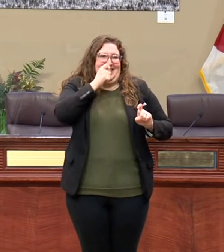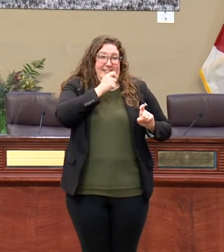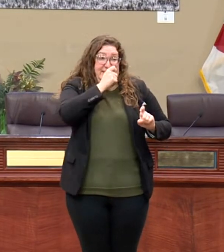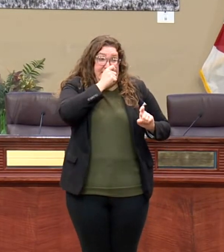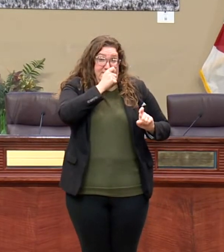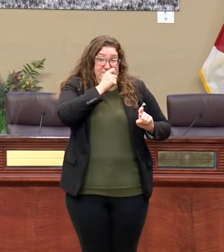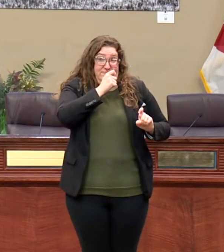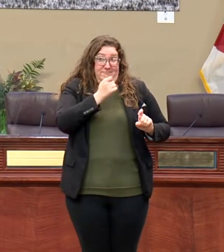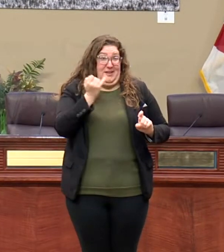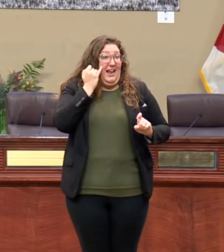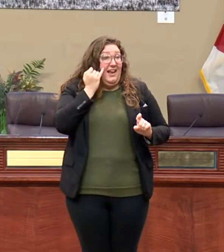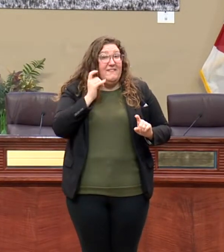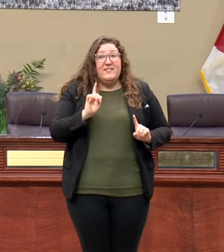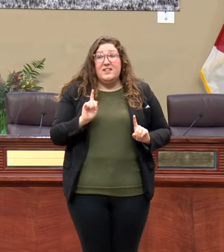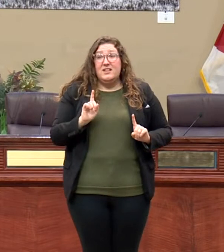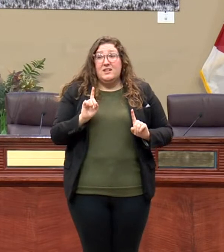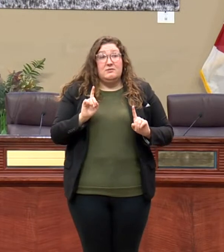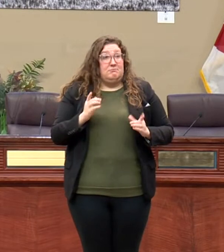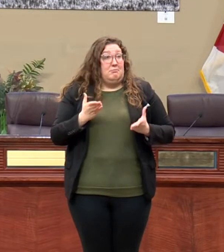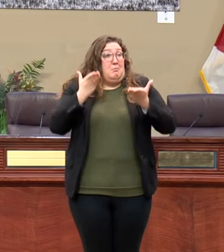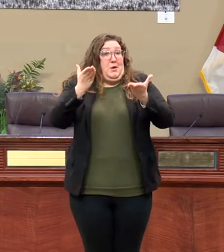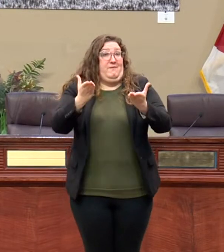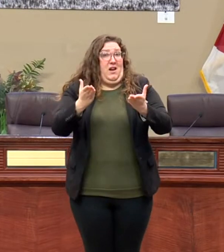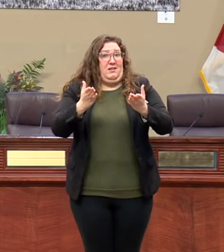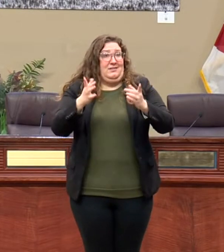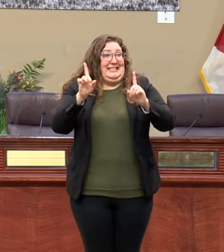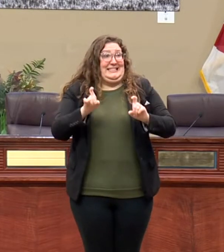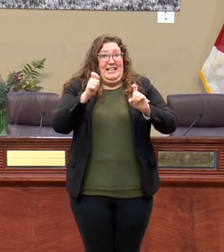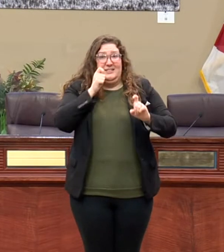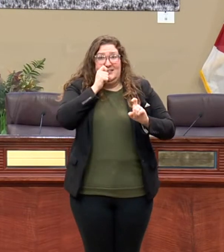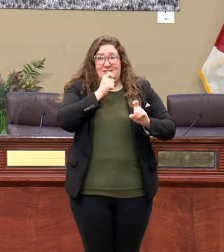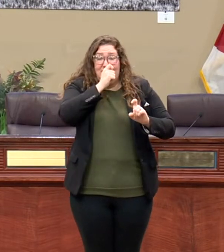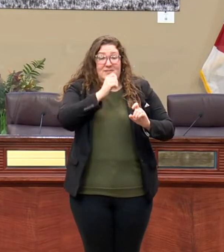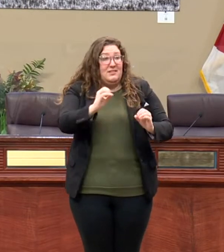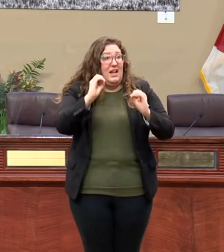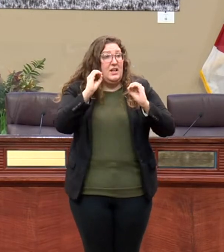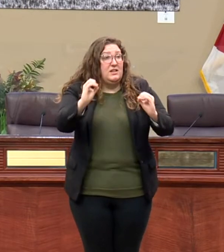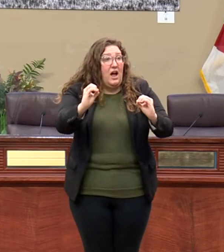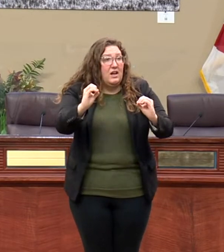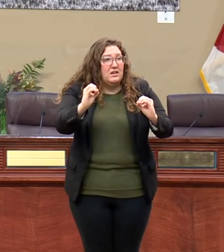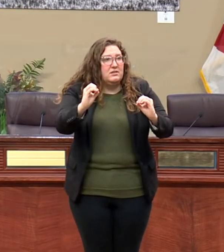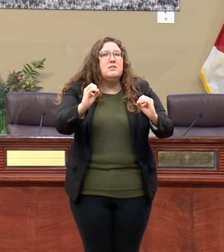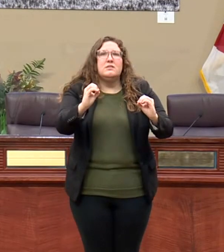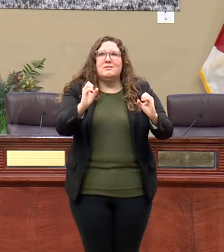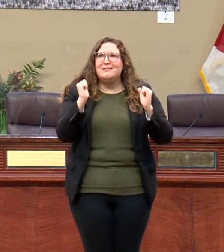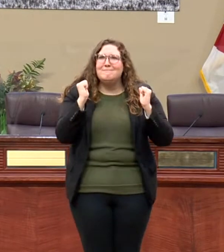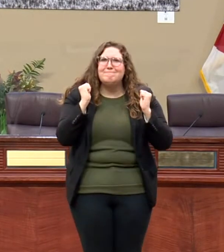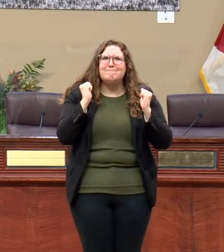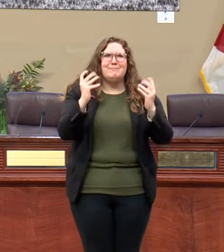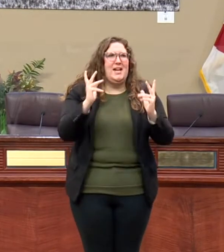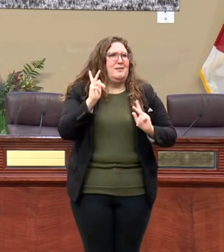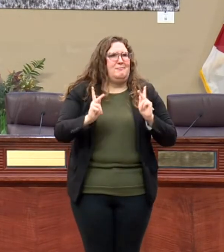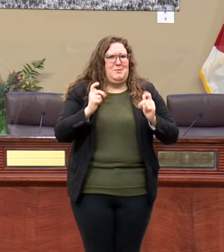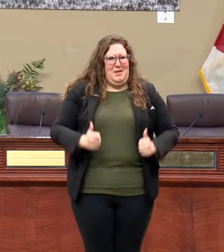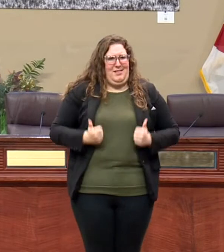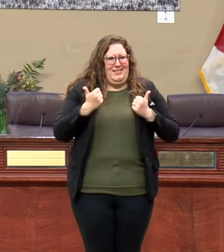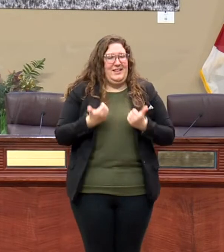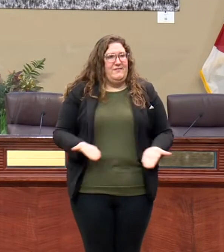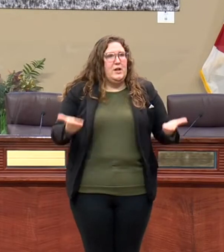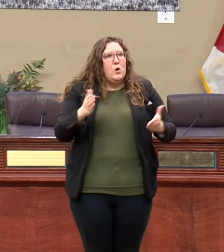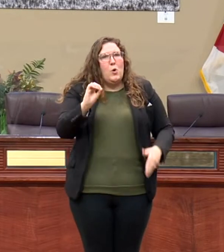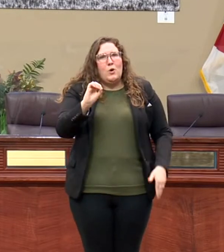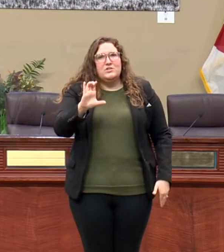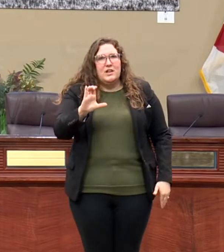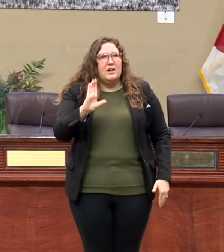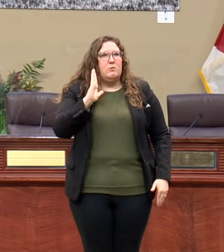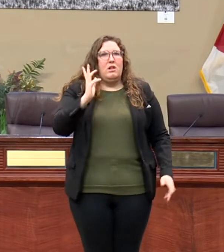we would be at a crisis level where people would have a lot of anxiety associated with that. So we're trying